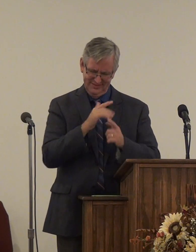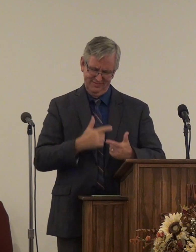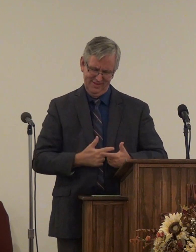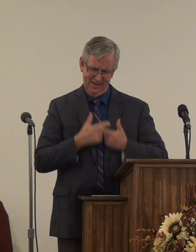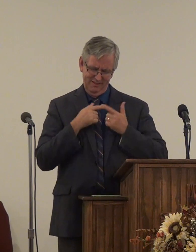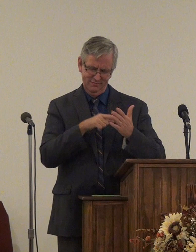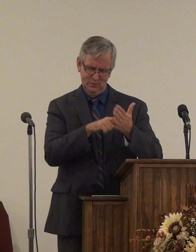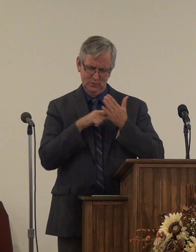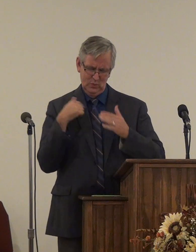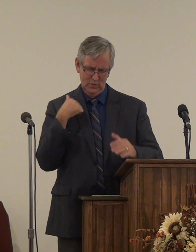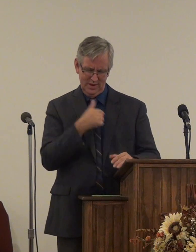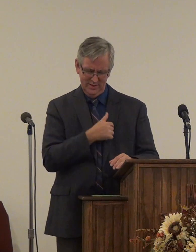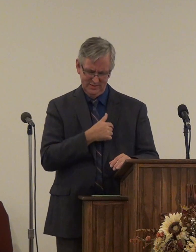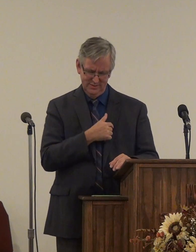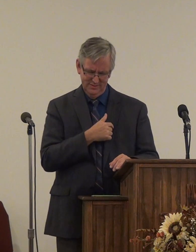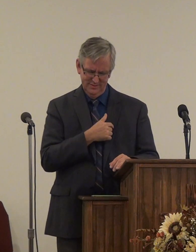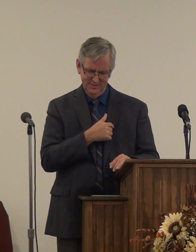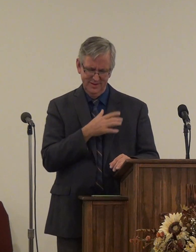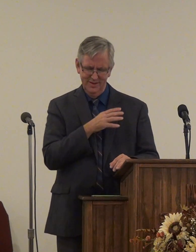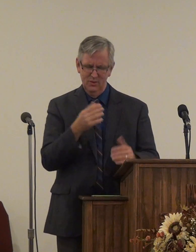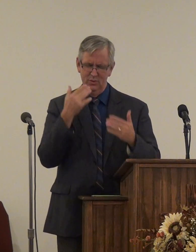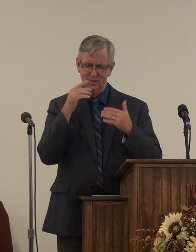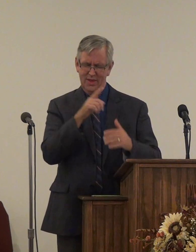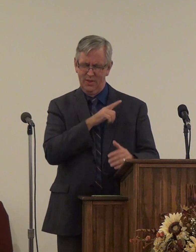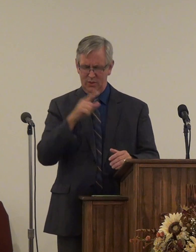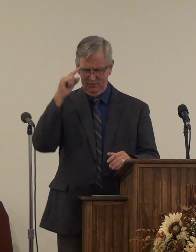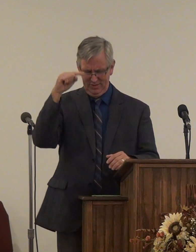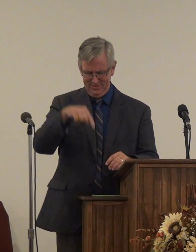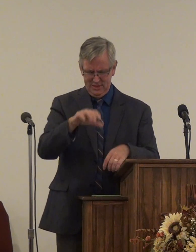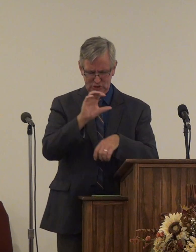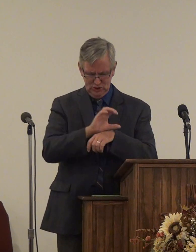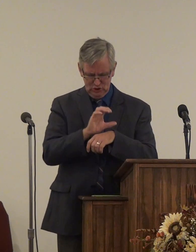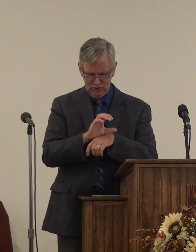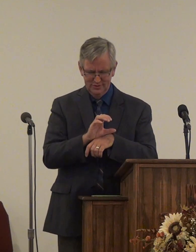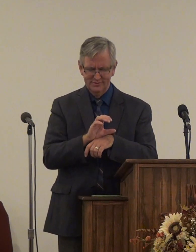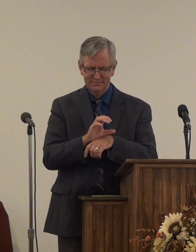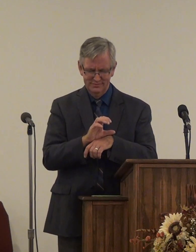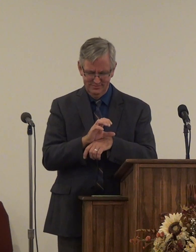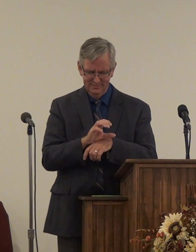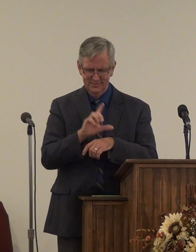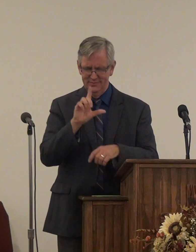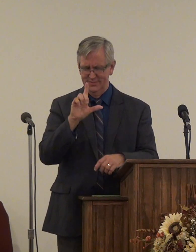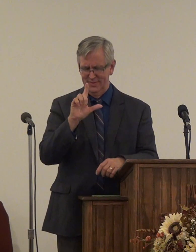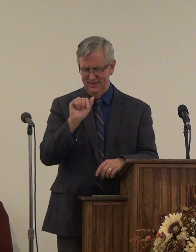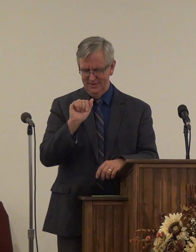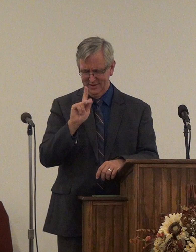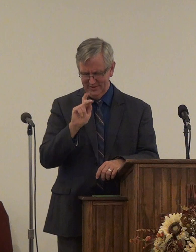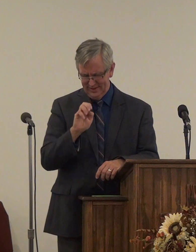for Jesus and his life's example. Lord, I thank you for this church,